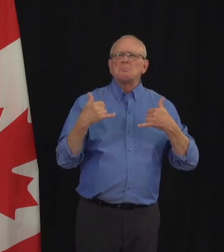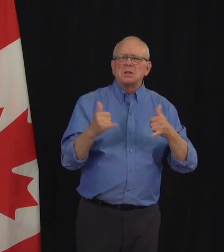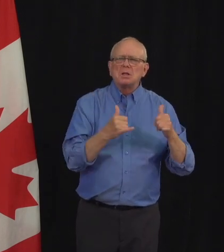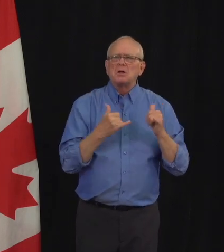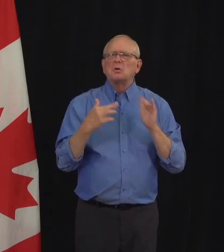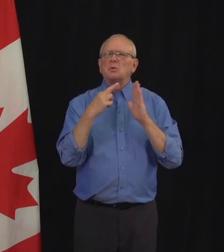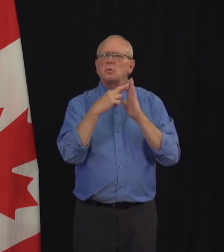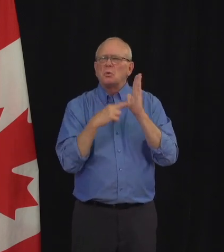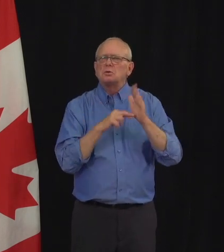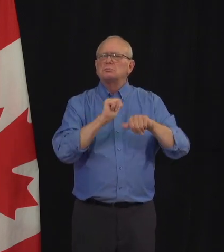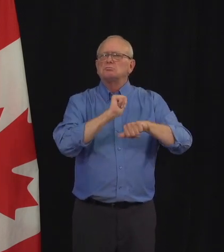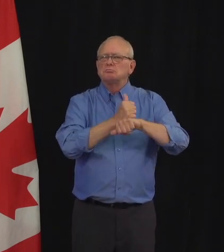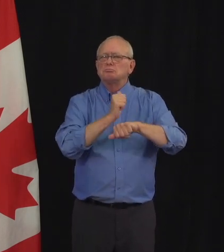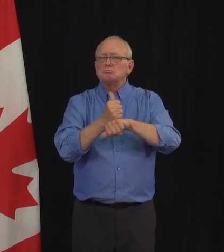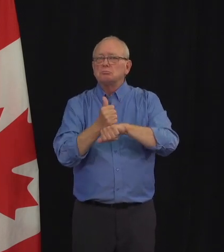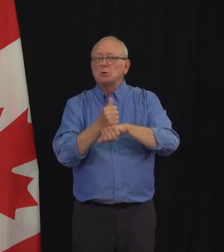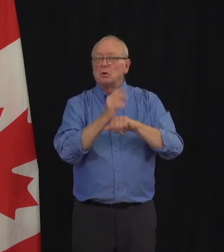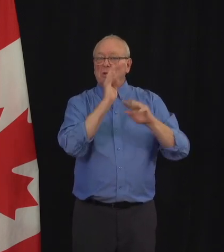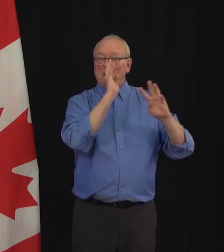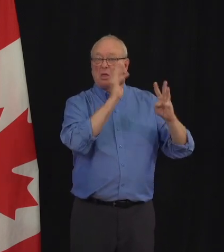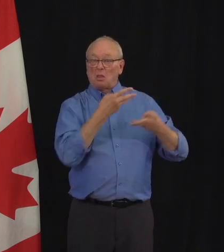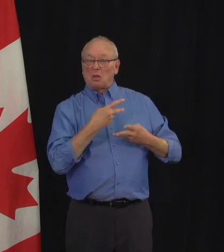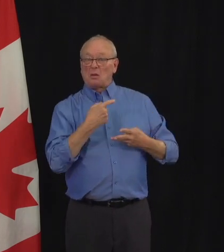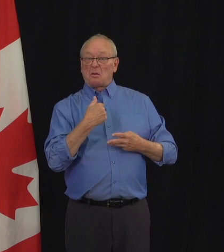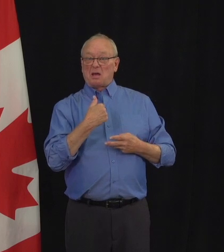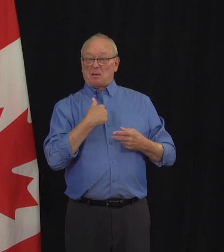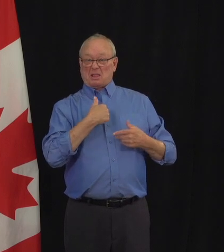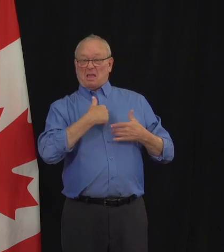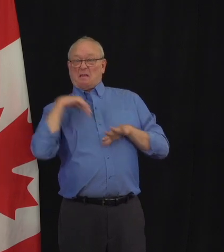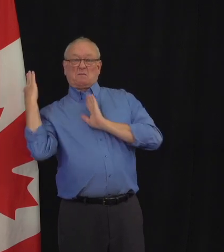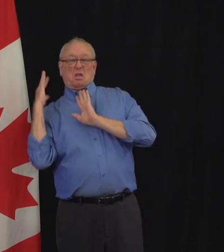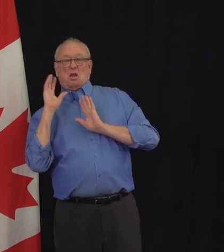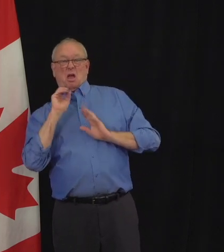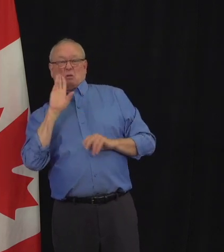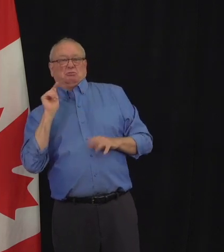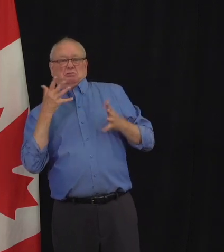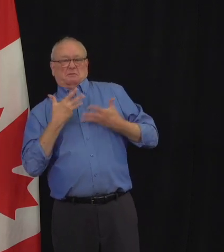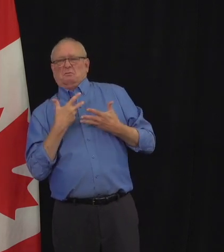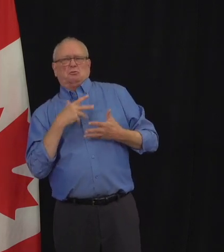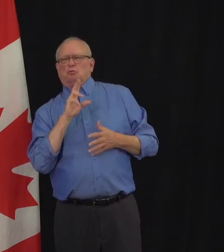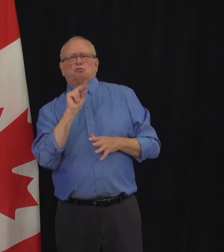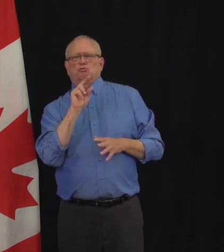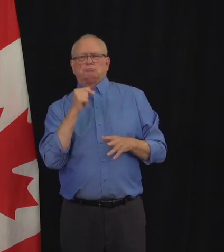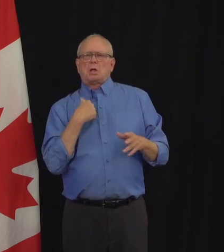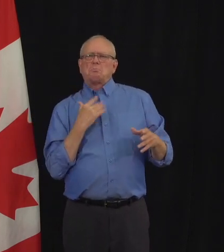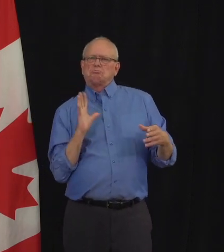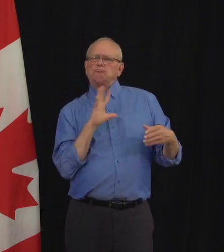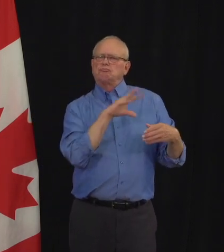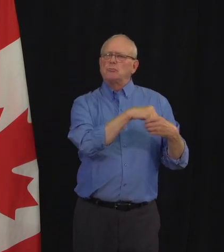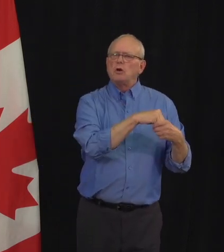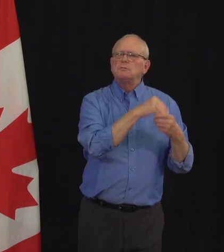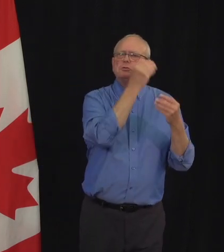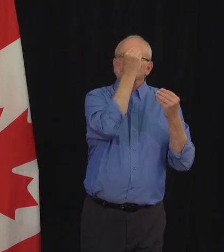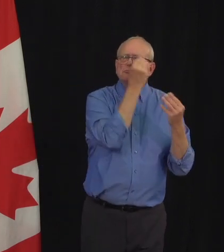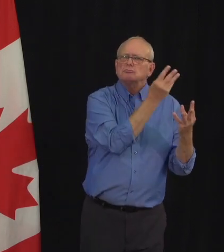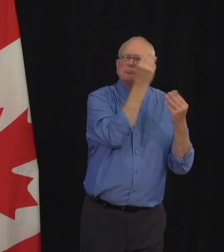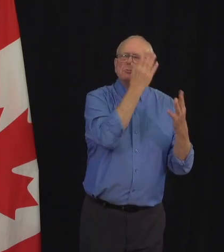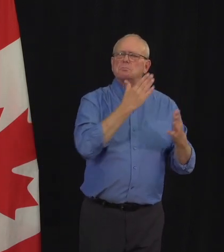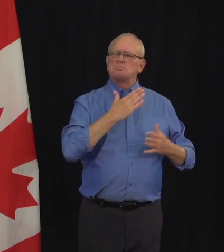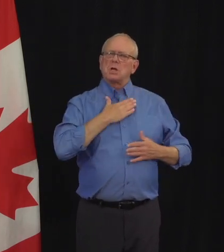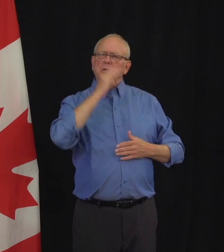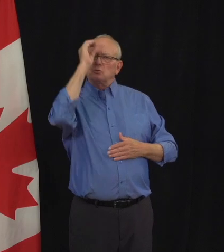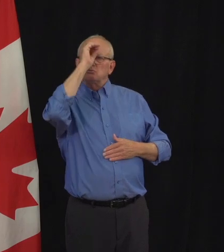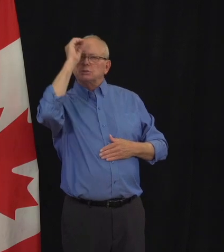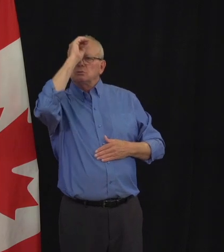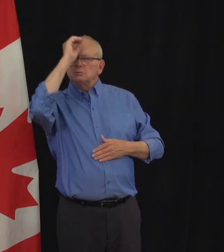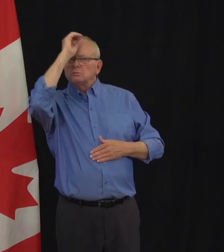And several months ago, we did put together return to play safe guidelines from a proactive perspective here in Alberta with respect